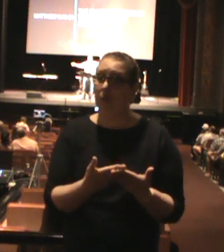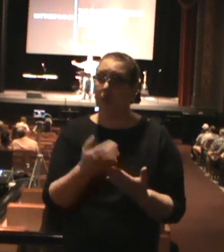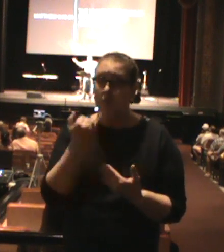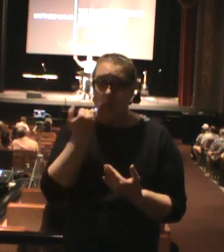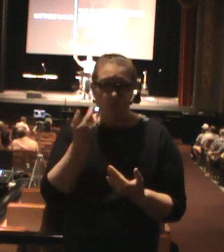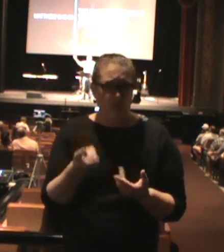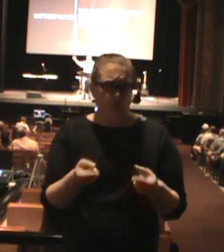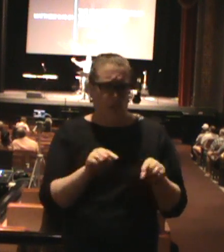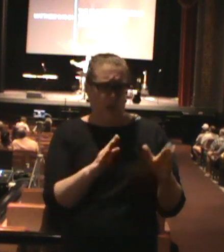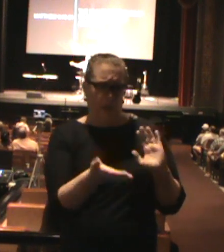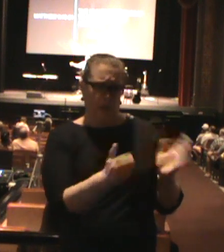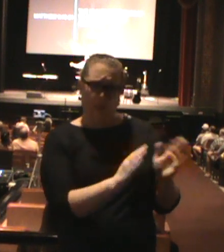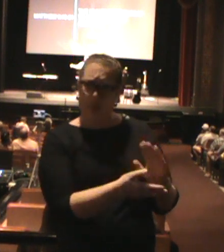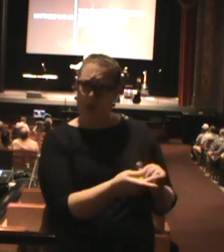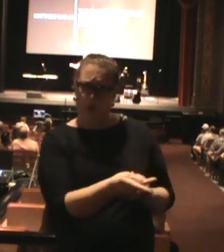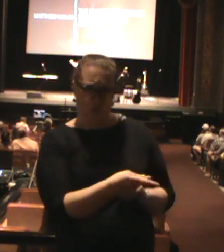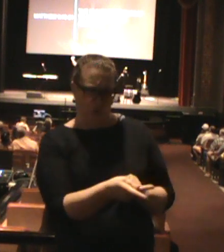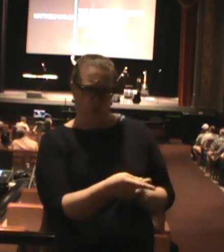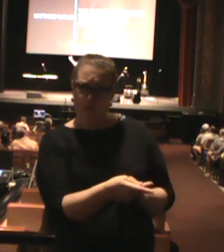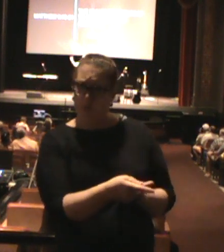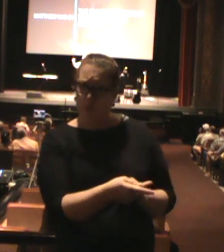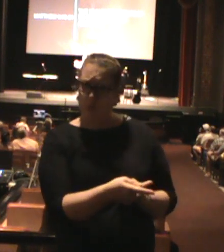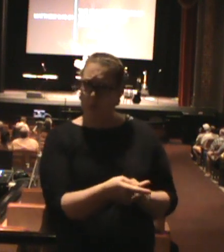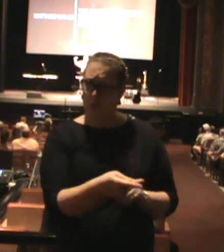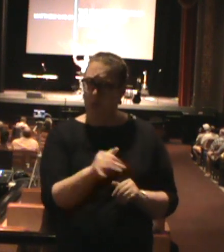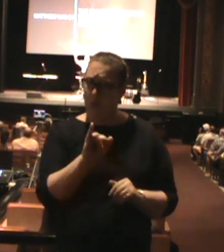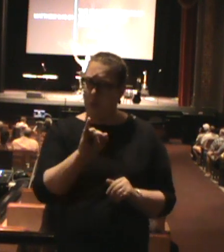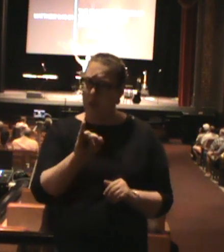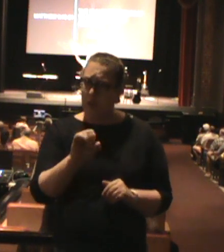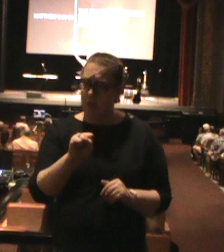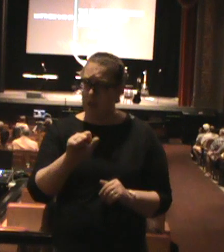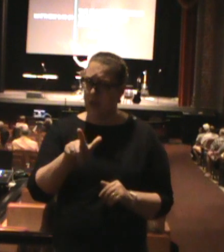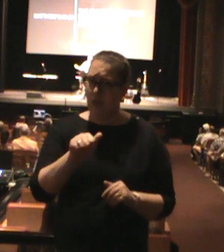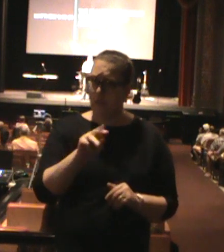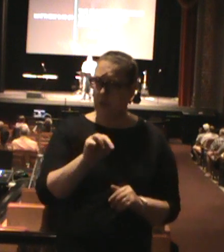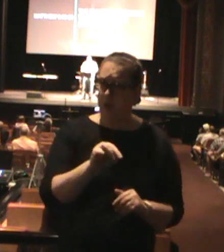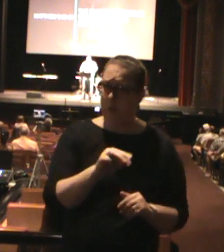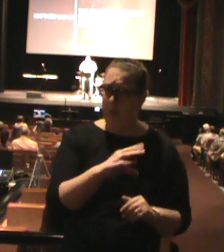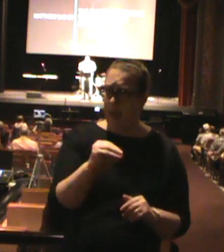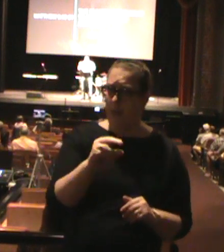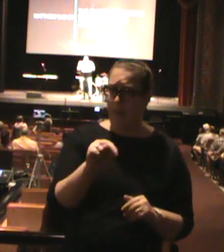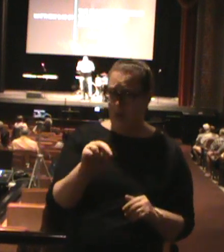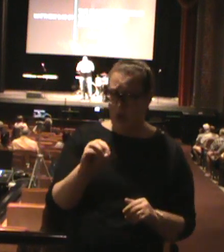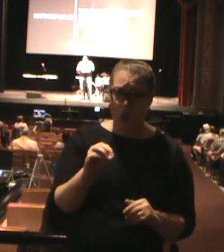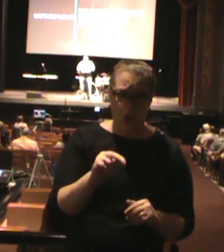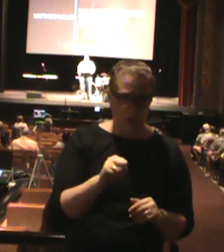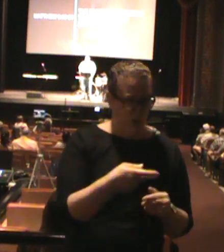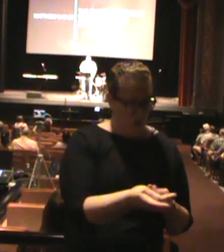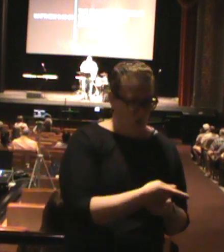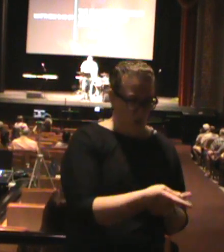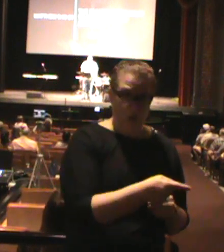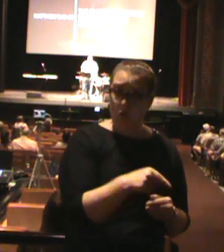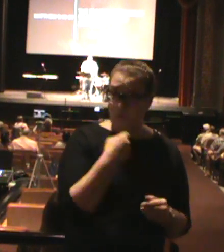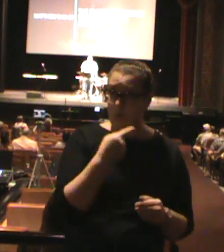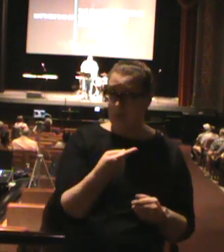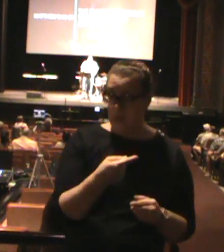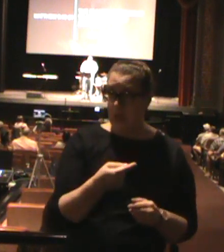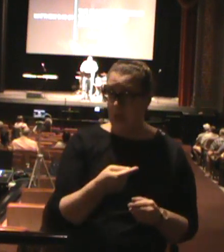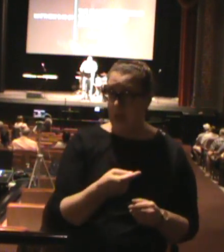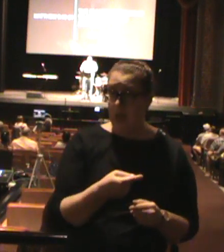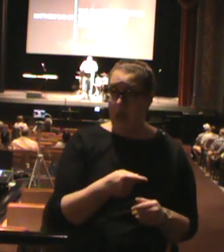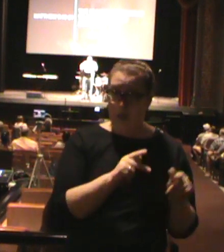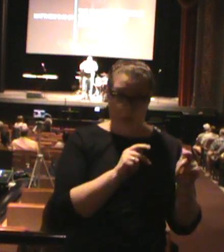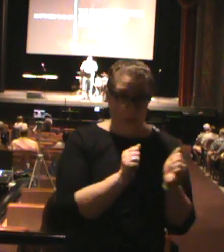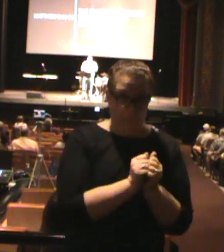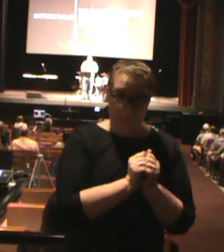two, when I look at Islam and the nuns, if you just had to pick one of the two, you would say that the nuns would be the